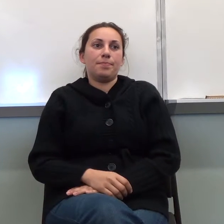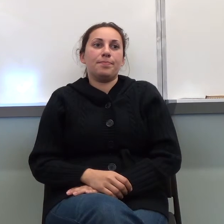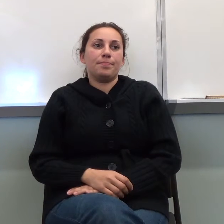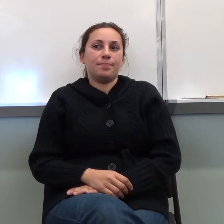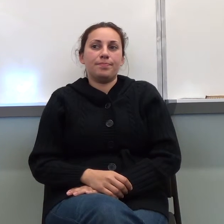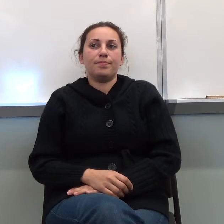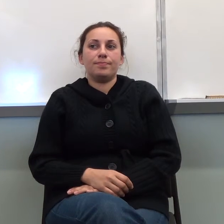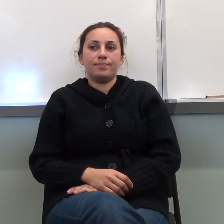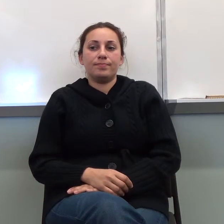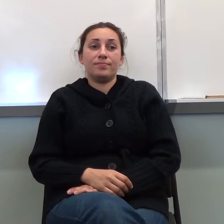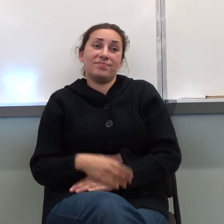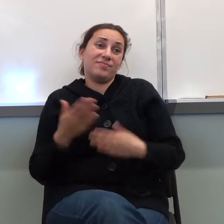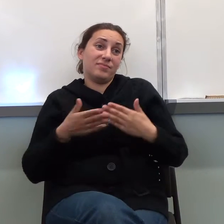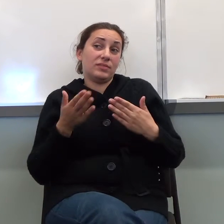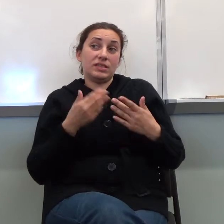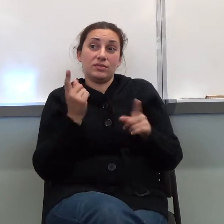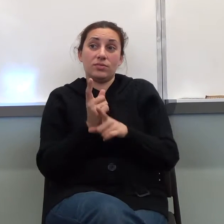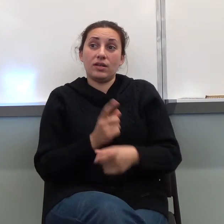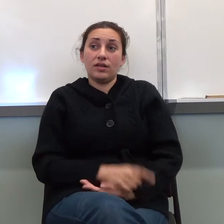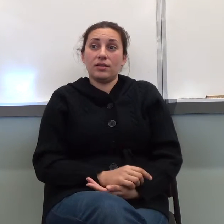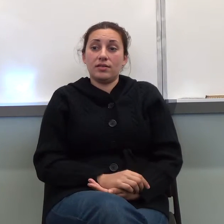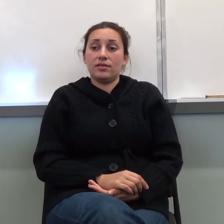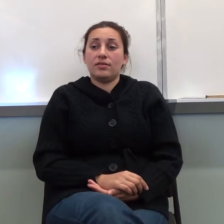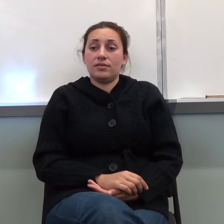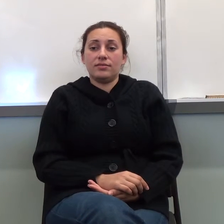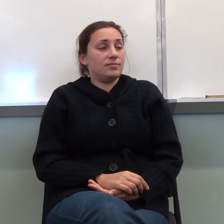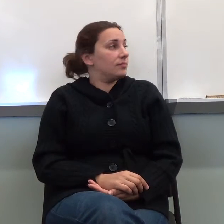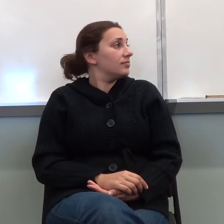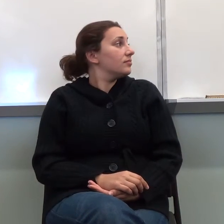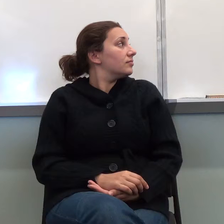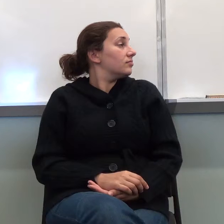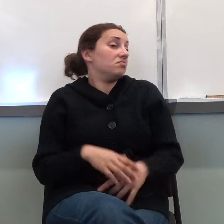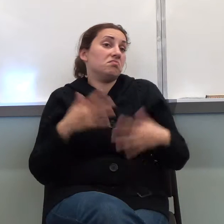That's almost too easy. Yeah, but that's all there is to it.